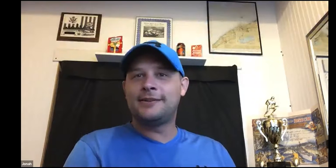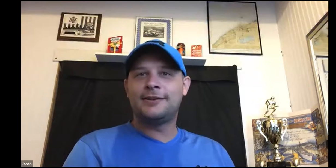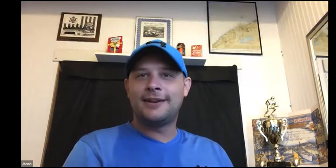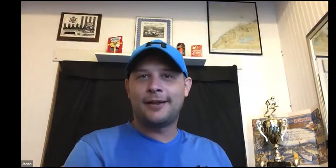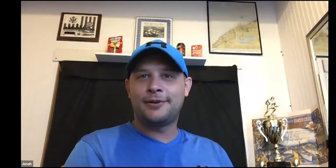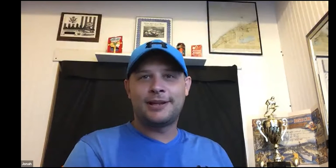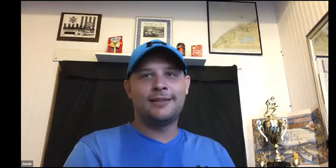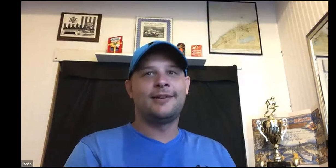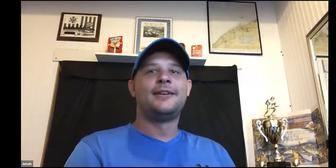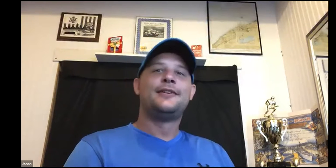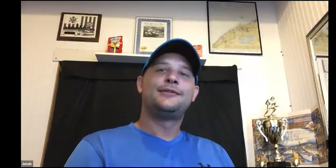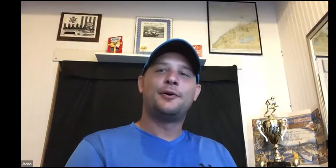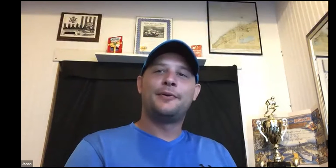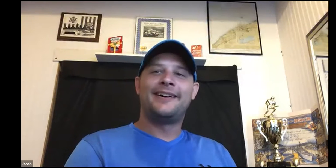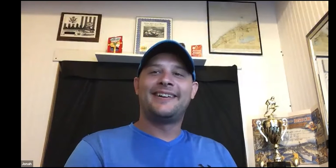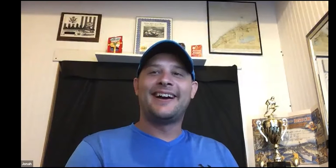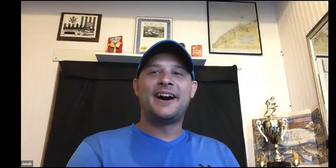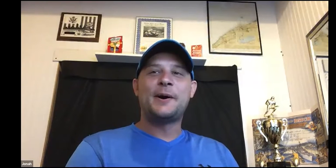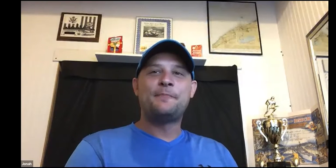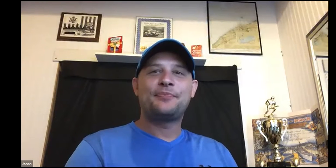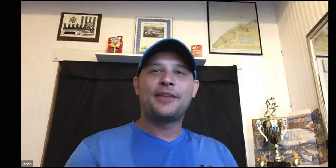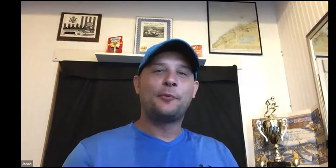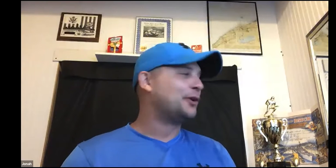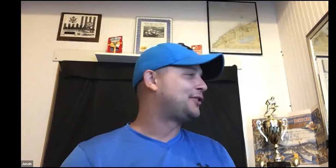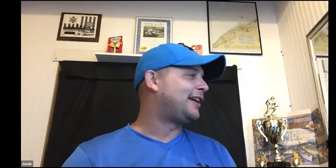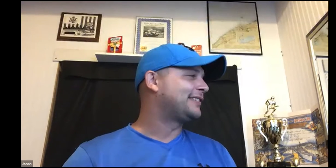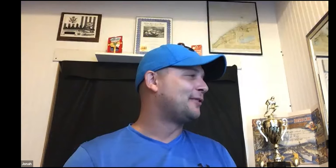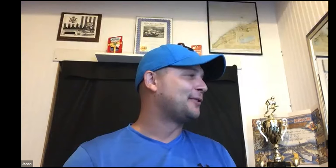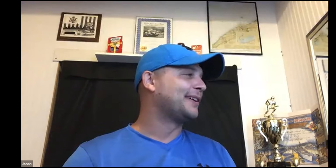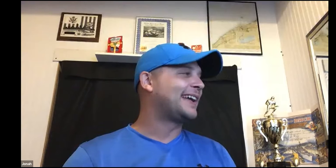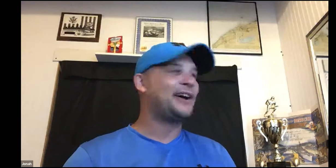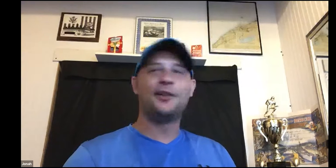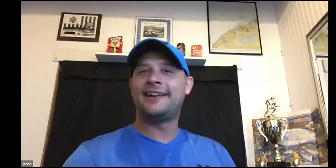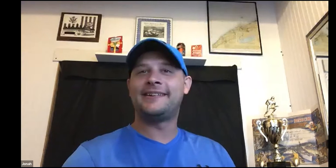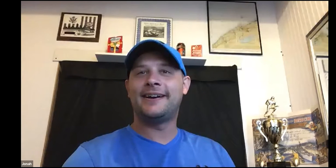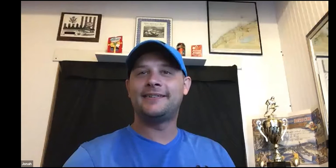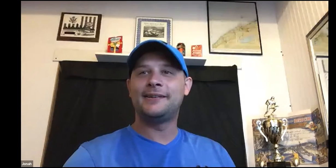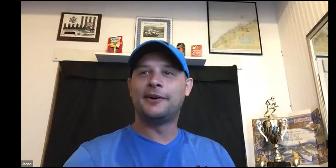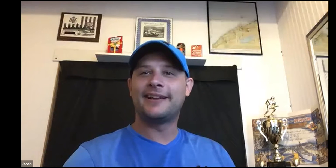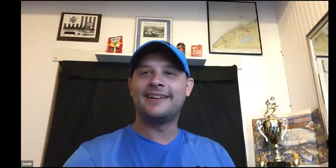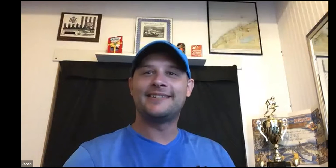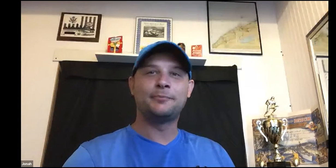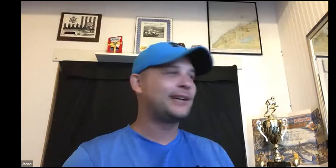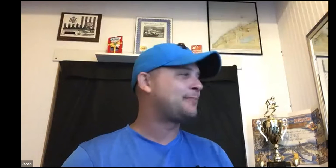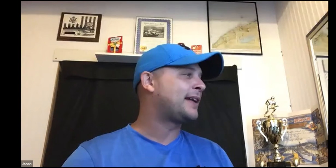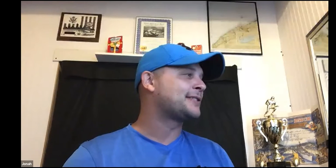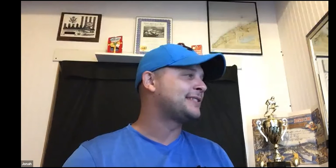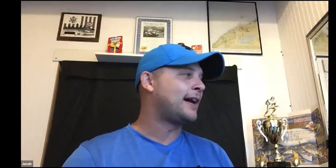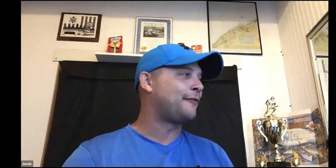it on there, Gila. So we'll toss it over to Raquel and see what kind of subject matter she's got for